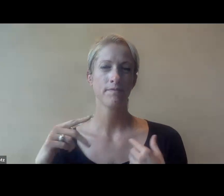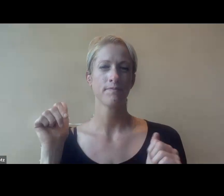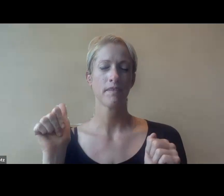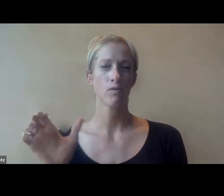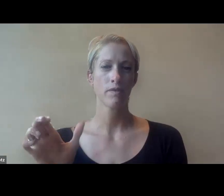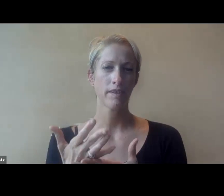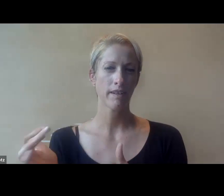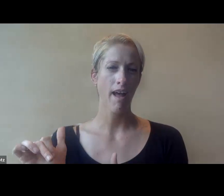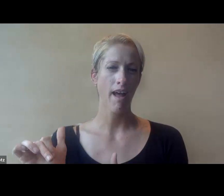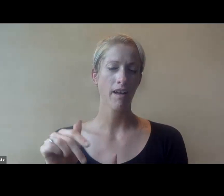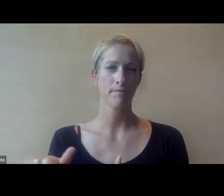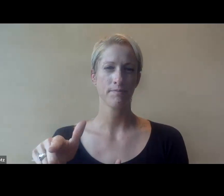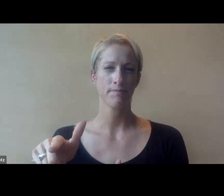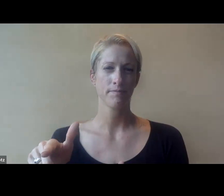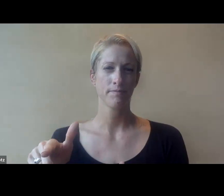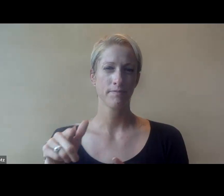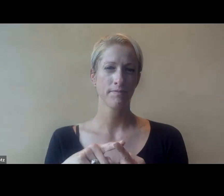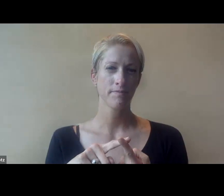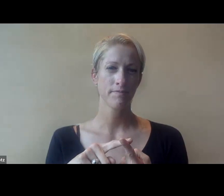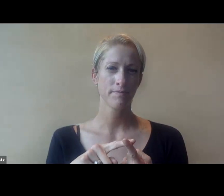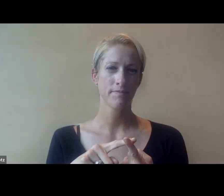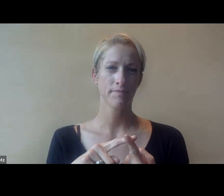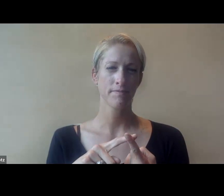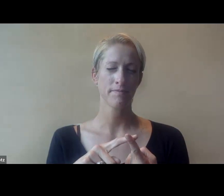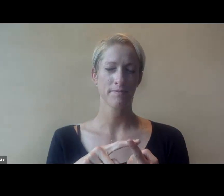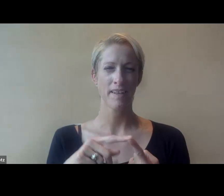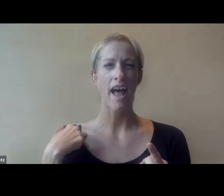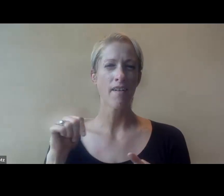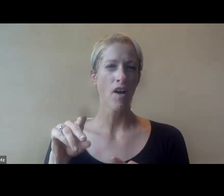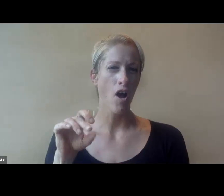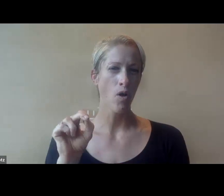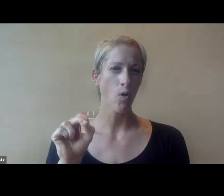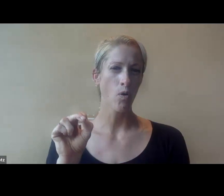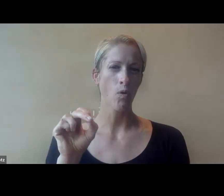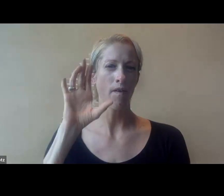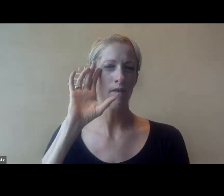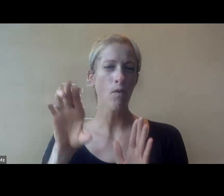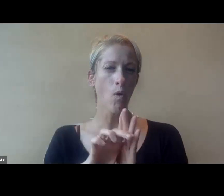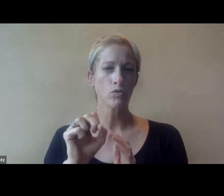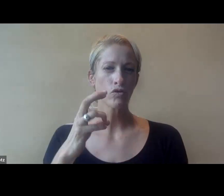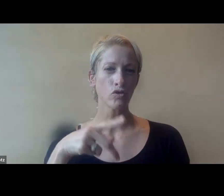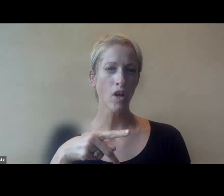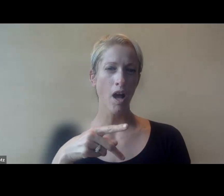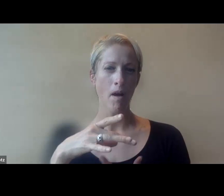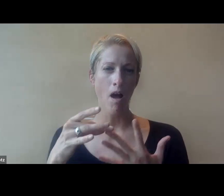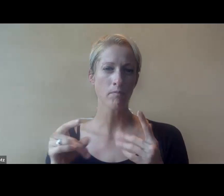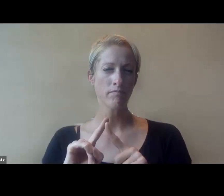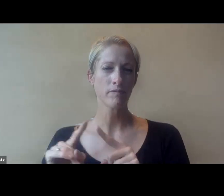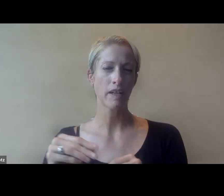like AutoCAD, SolidWorks, and Photoshop in those applications just through a Chrome browser. So now we're able to